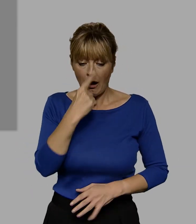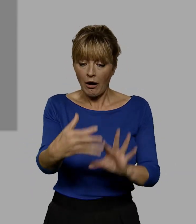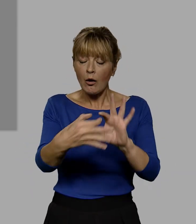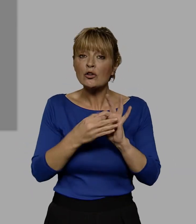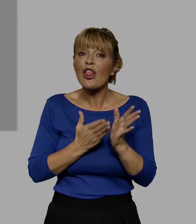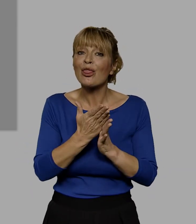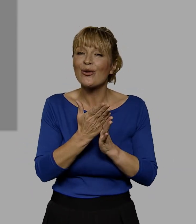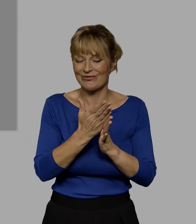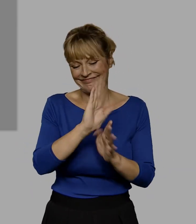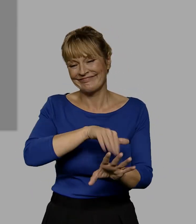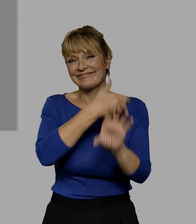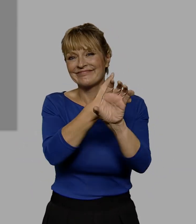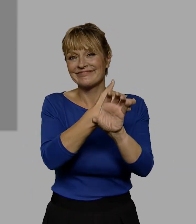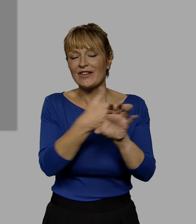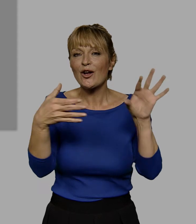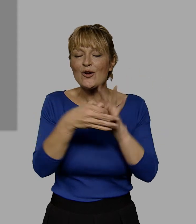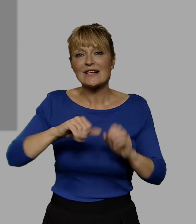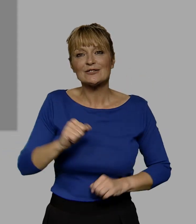via Contact Scotland-BSL.